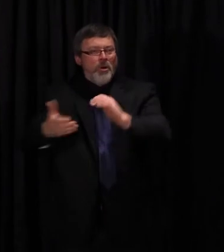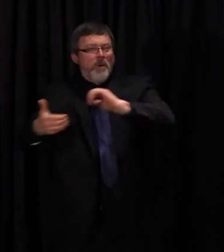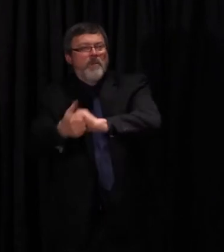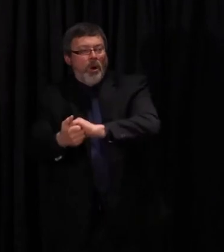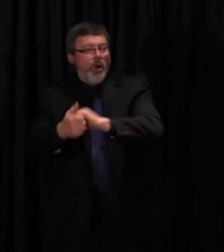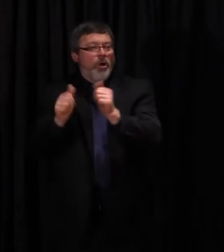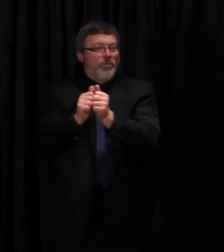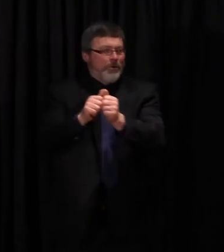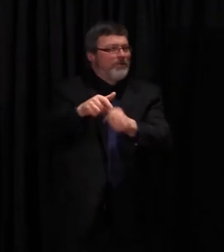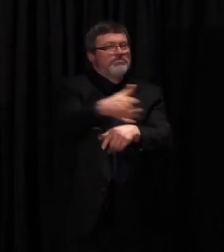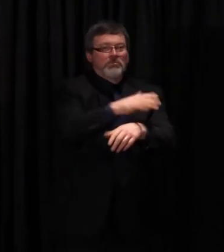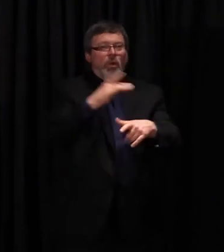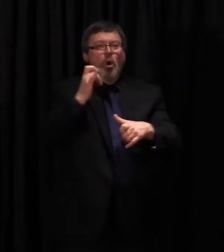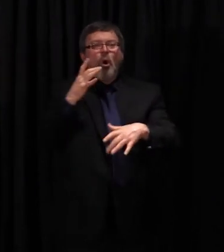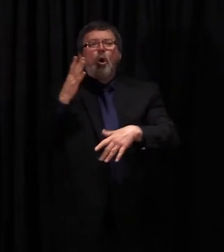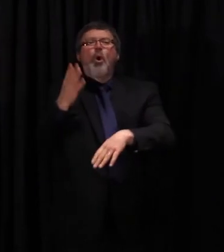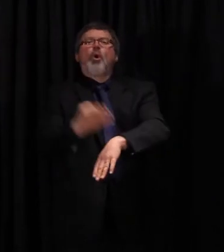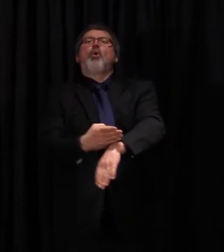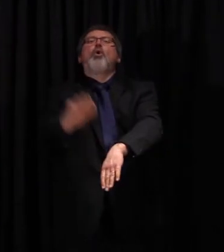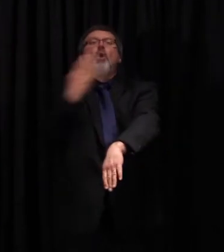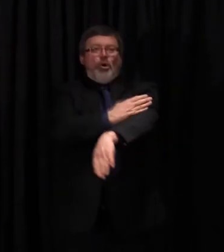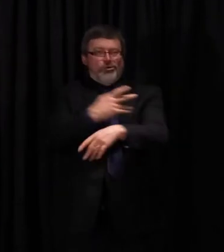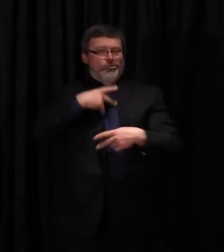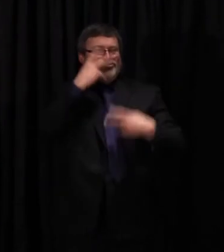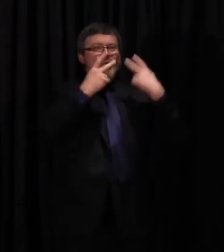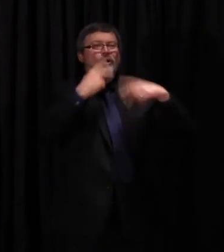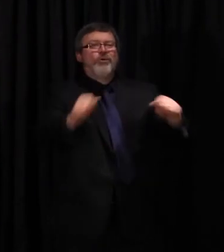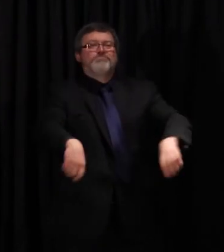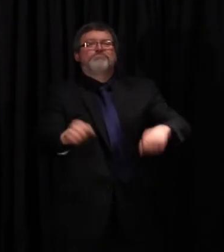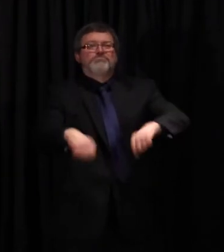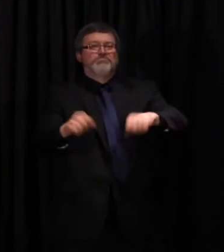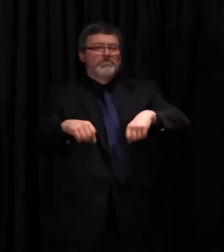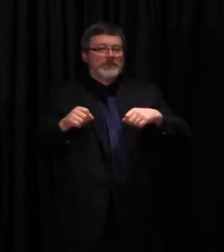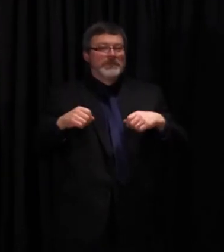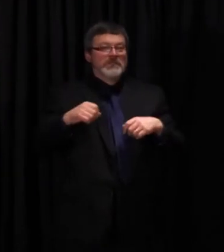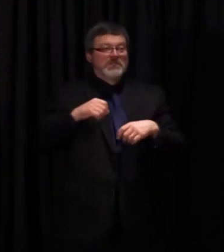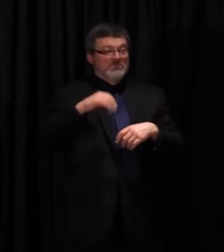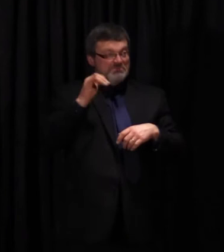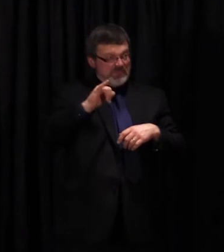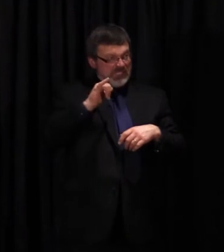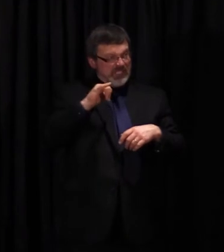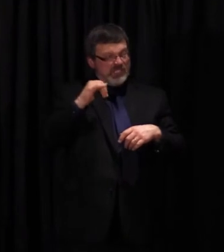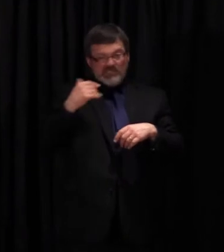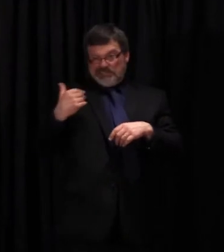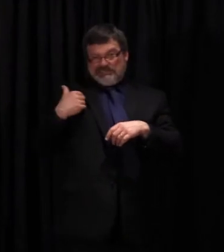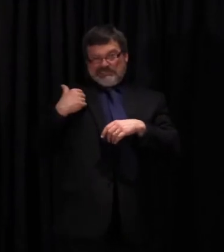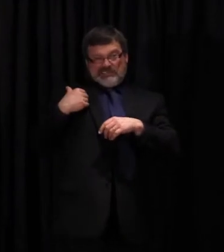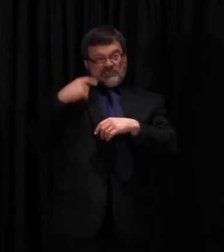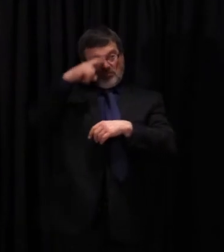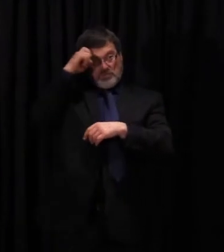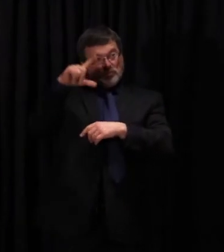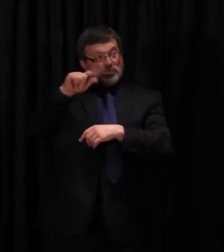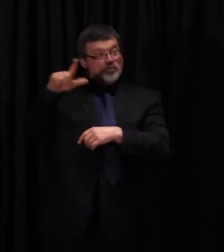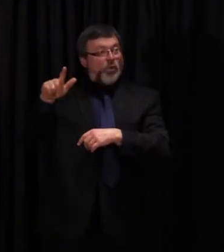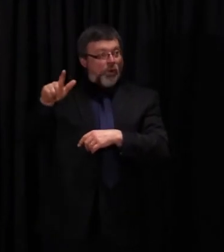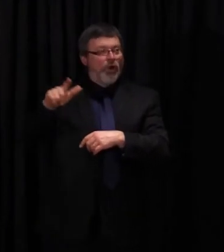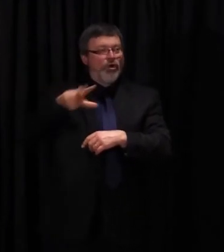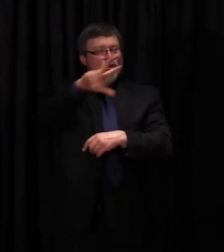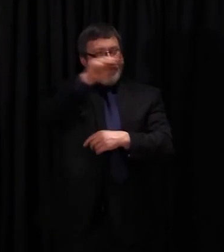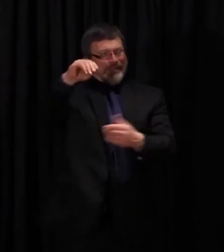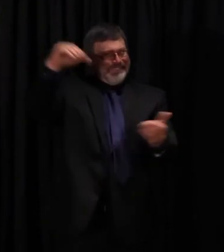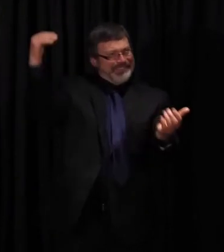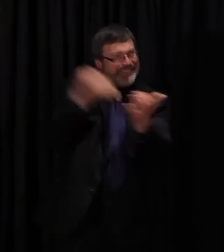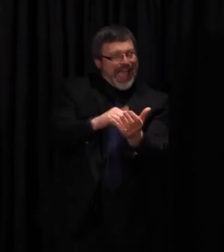forward. Through our Summer Matters initiative, we added 30,000 more summer camp